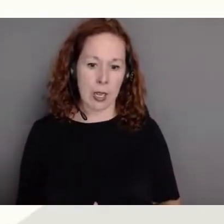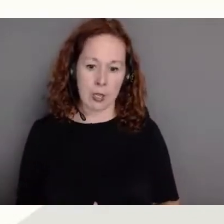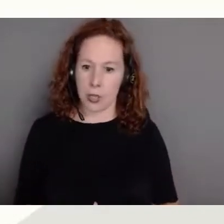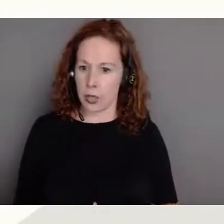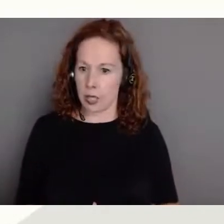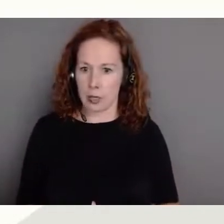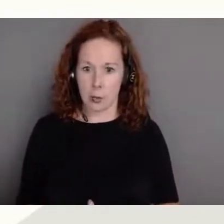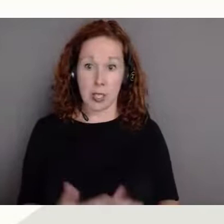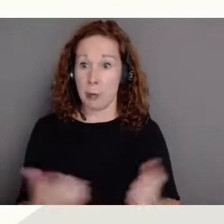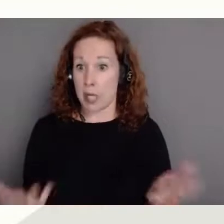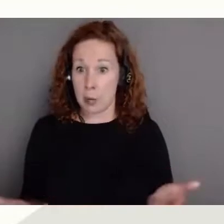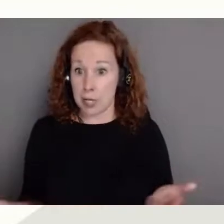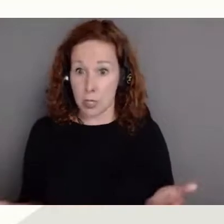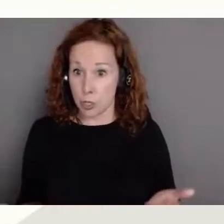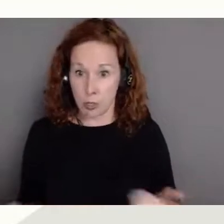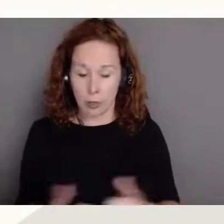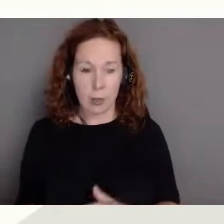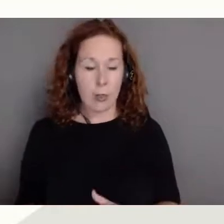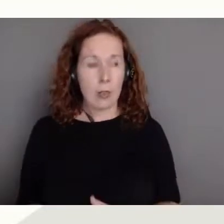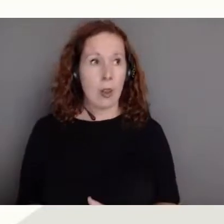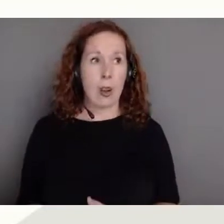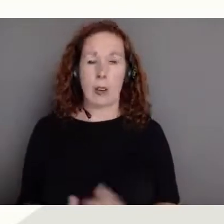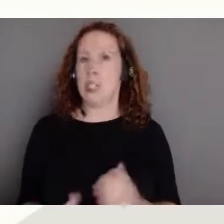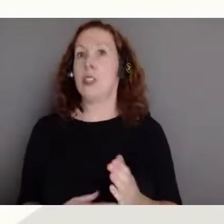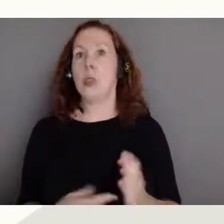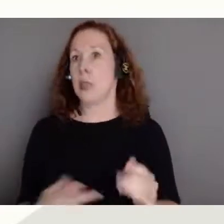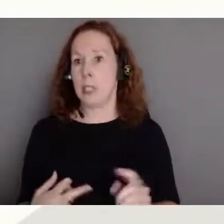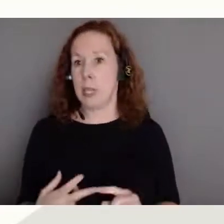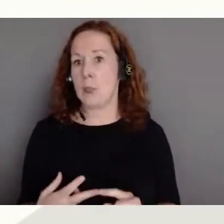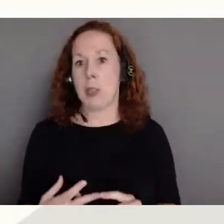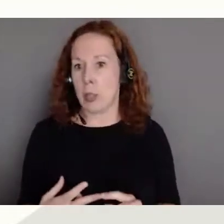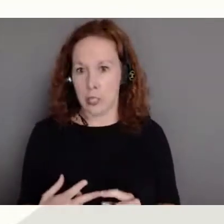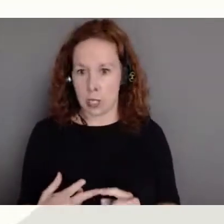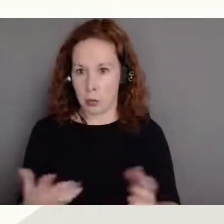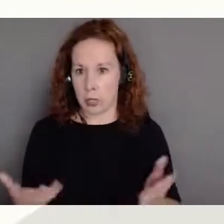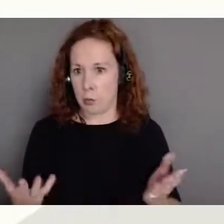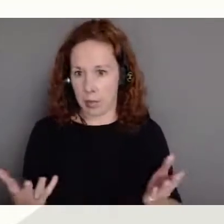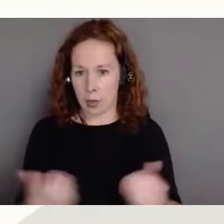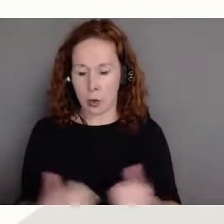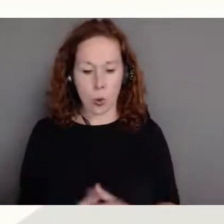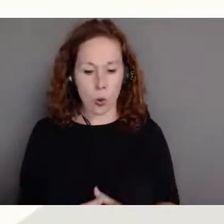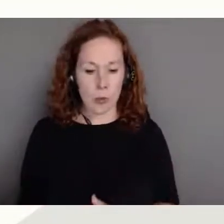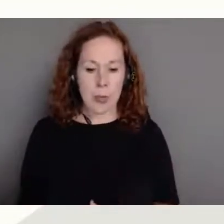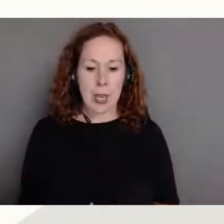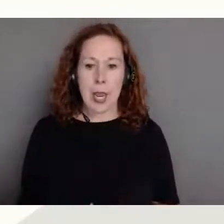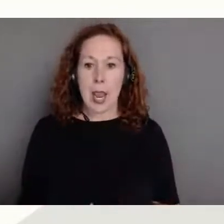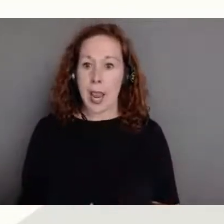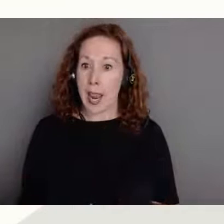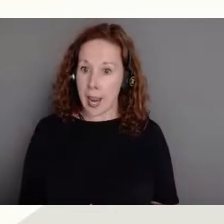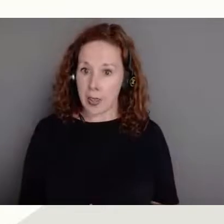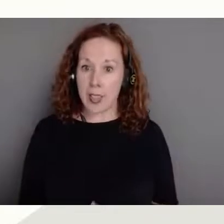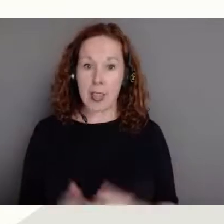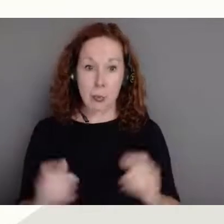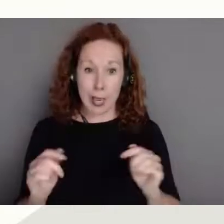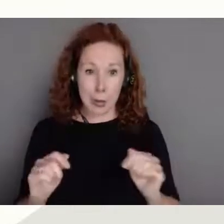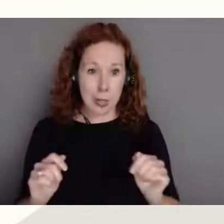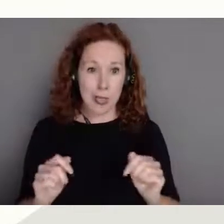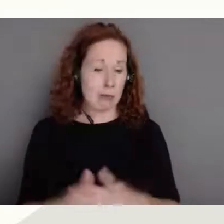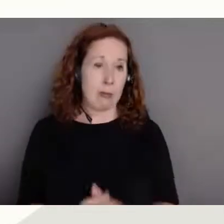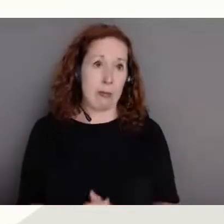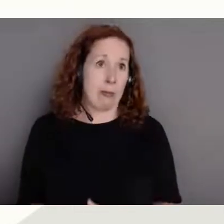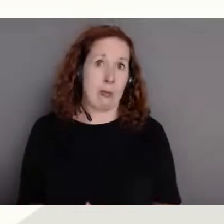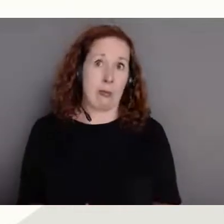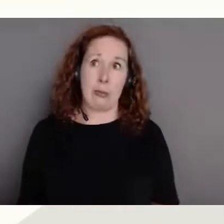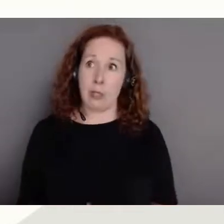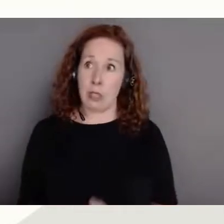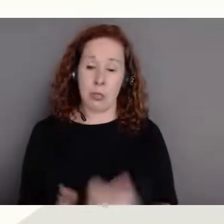UVic and I was going to become a teacher. A Mhm. teacher or a speech pathologist was my goal. Oh, And cool. then when I